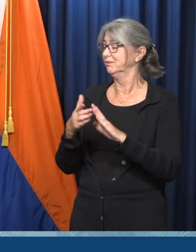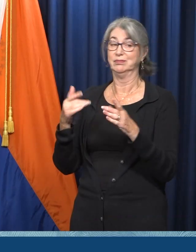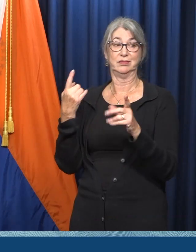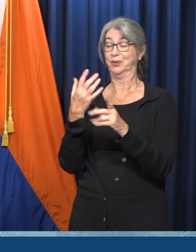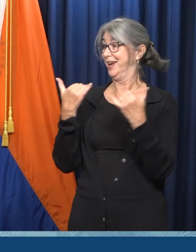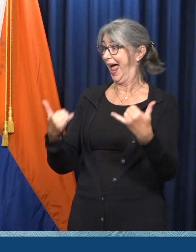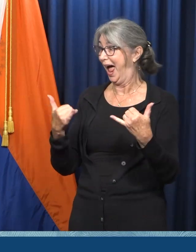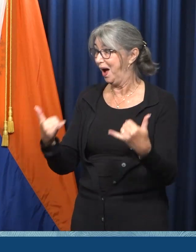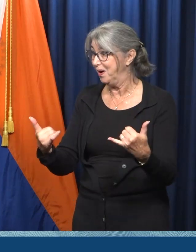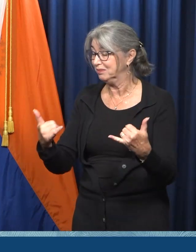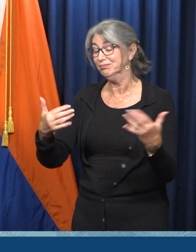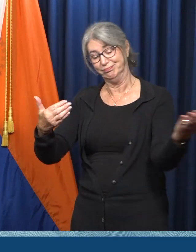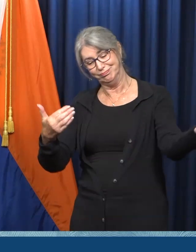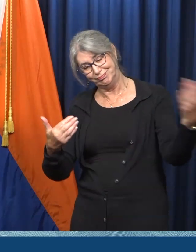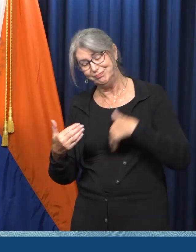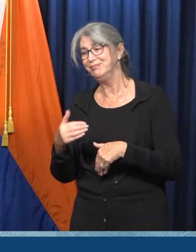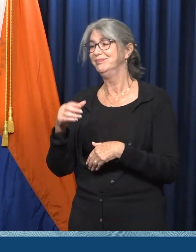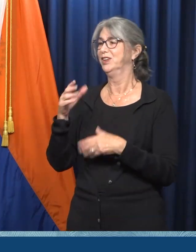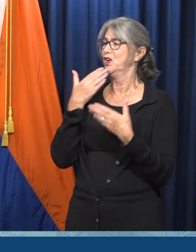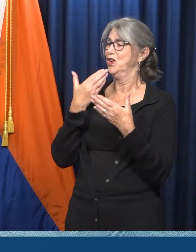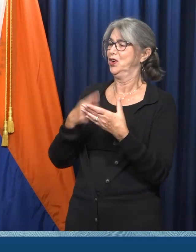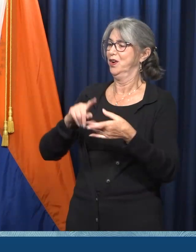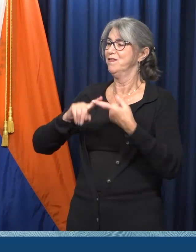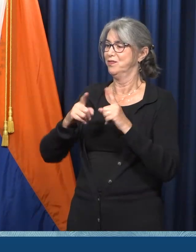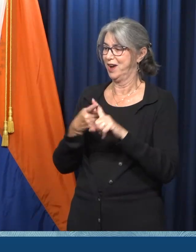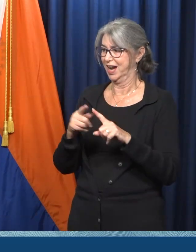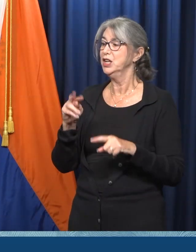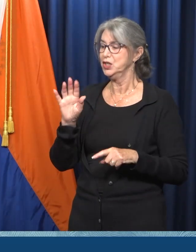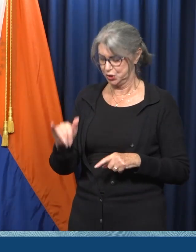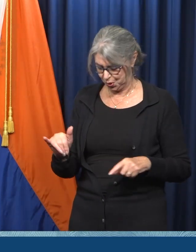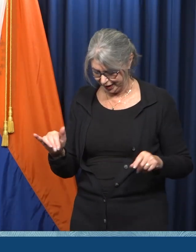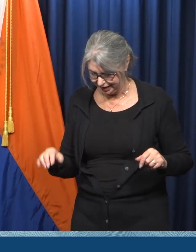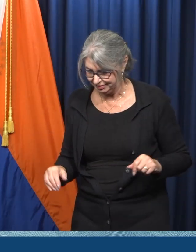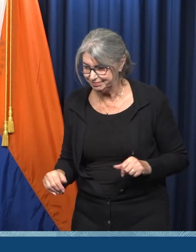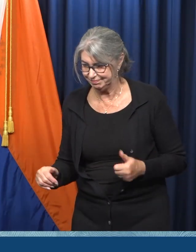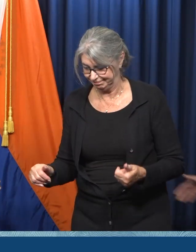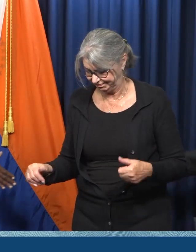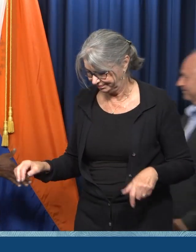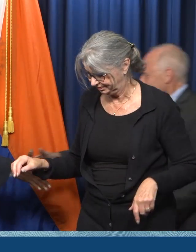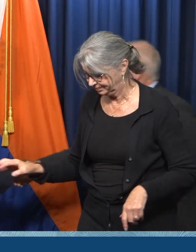this time, let's bring up our good friend, Tony Goncalves.